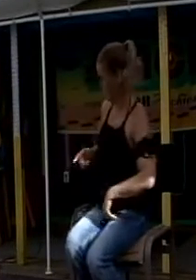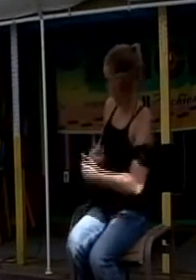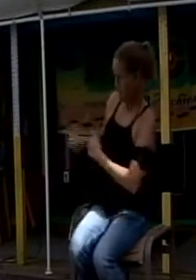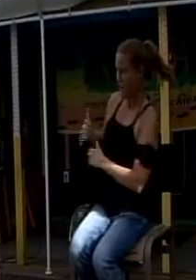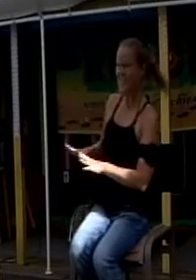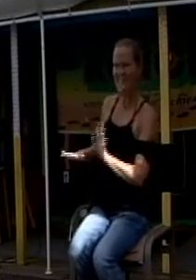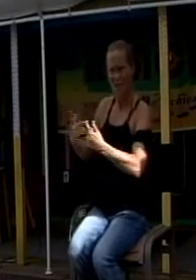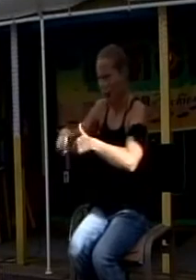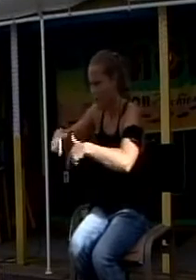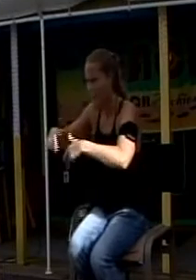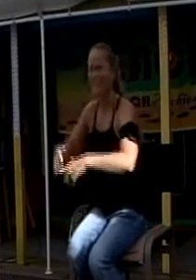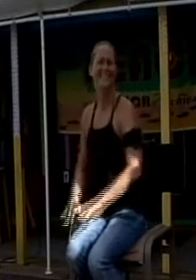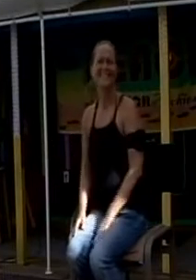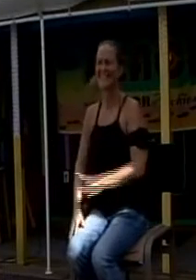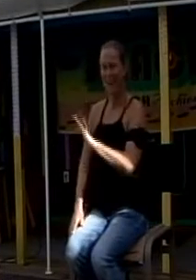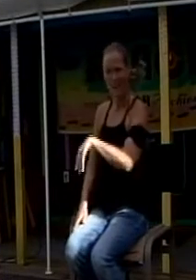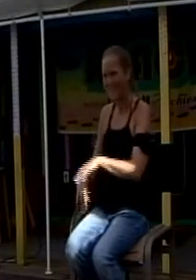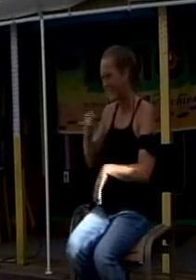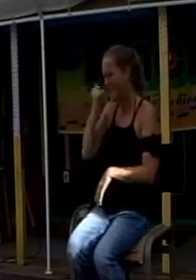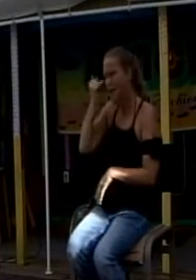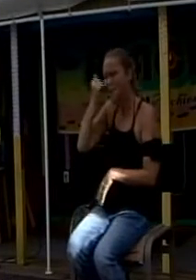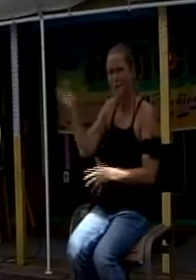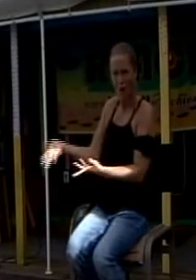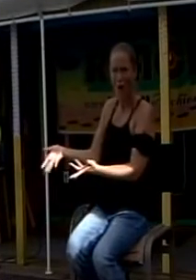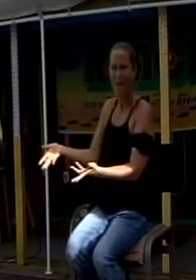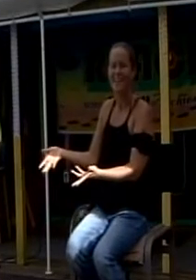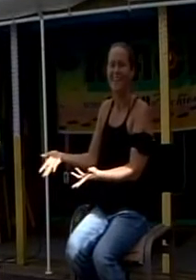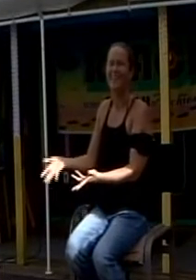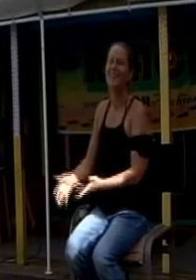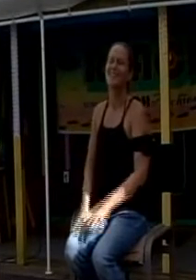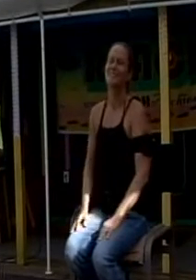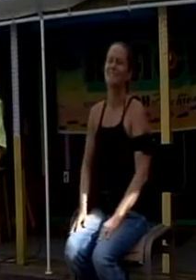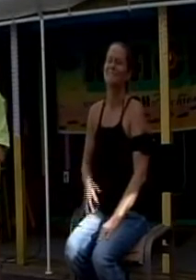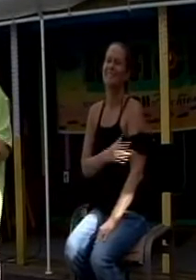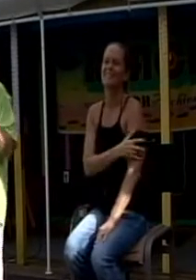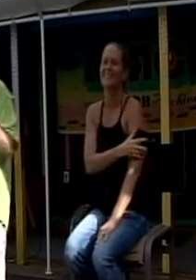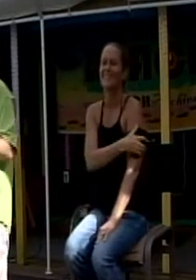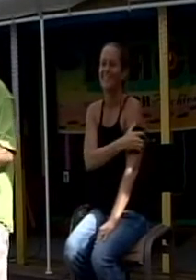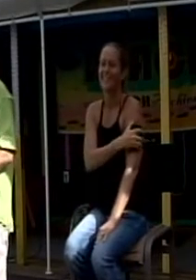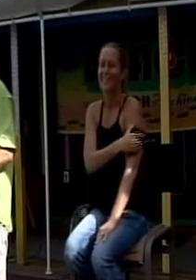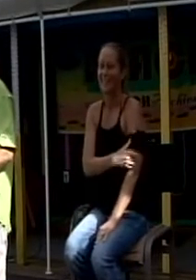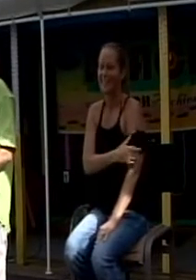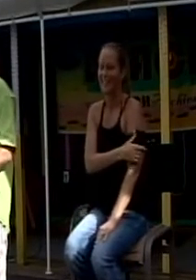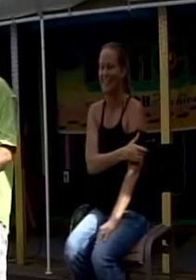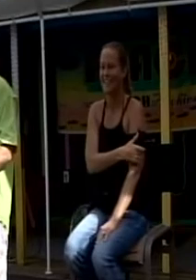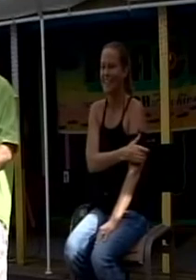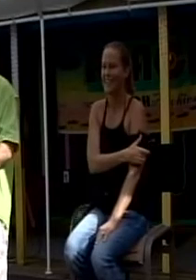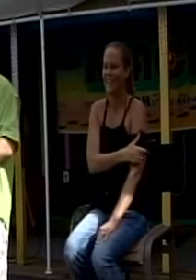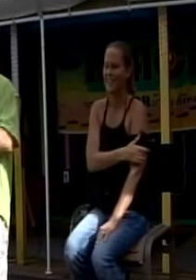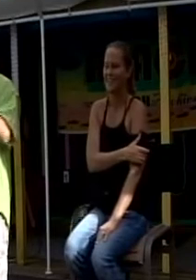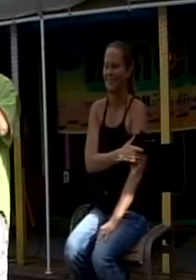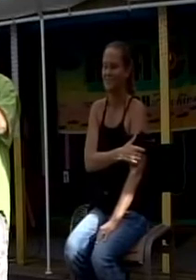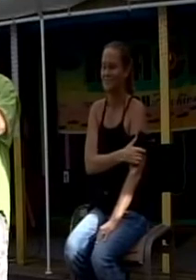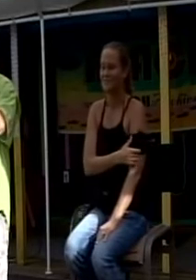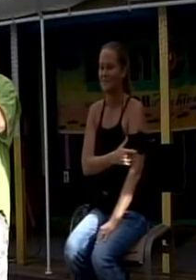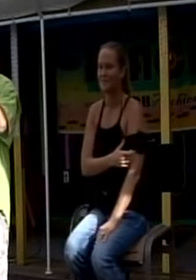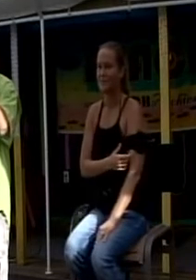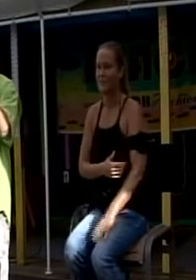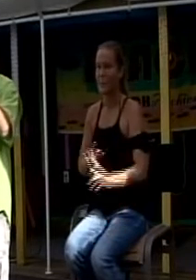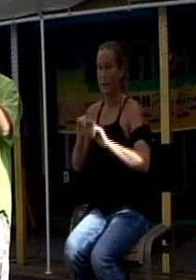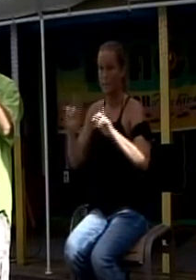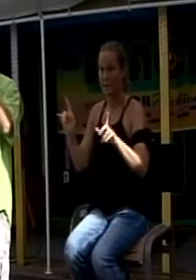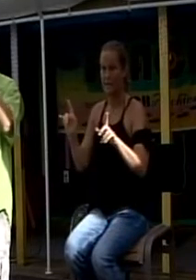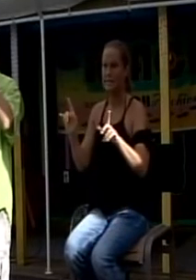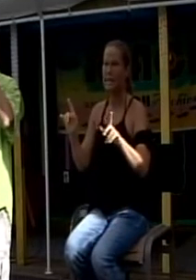Supper. What an important event. And they were arguing amongst themselves, who's going to be the greatest in the kingdom? Well,